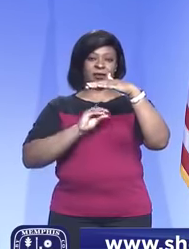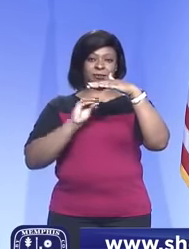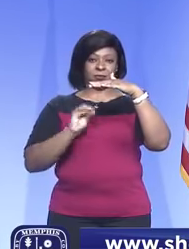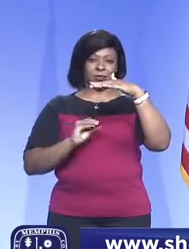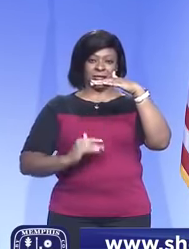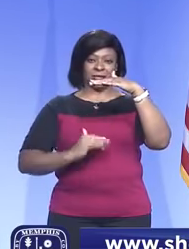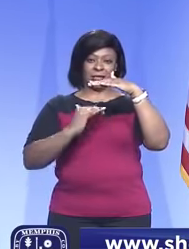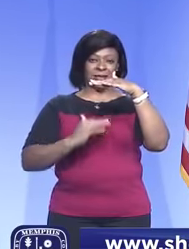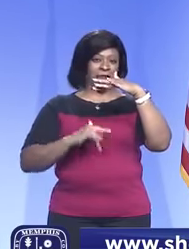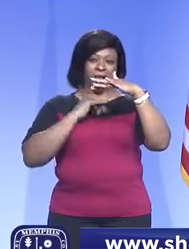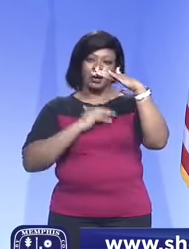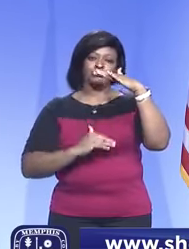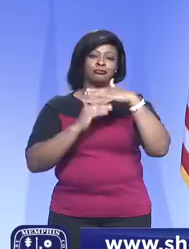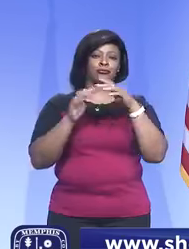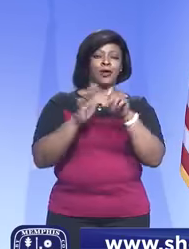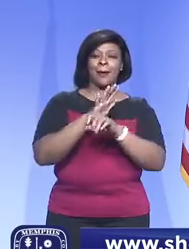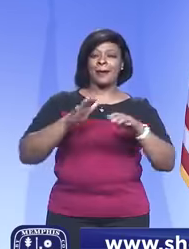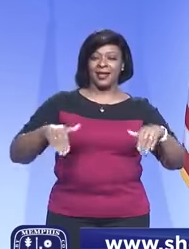and so